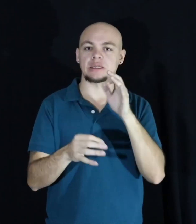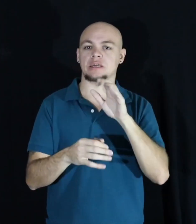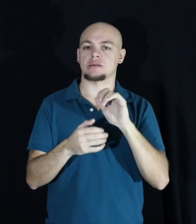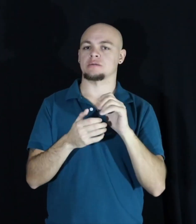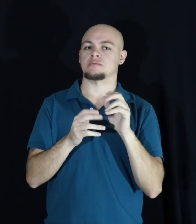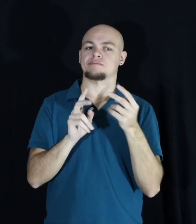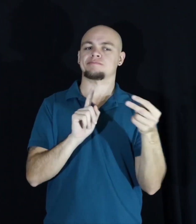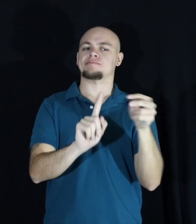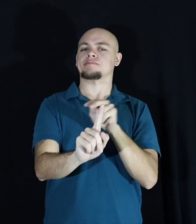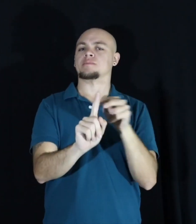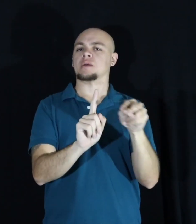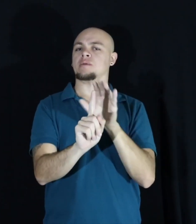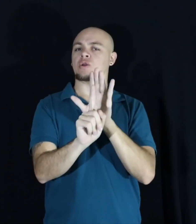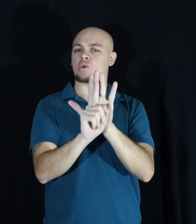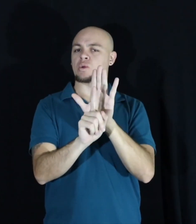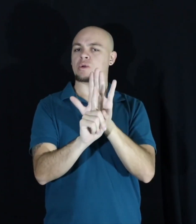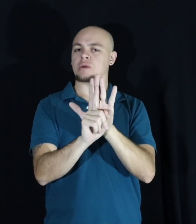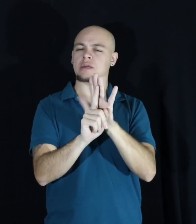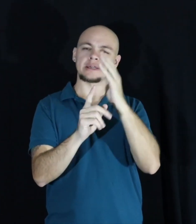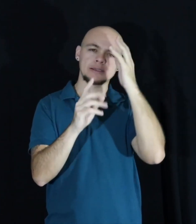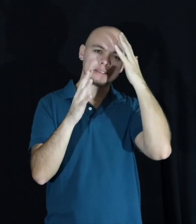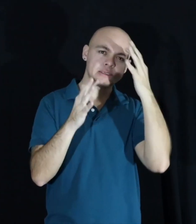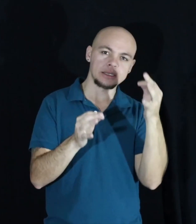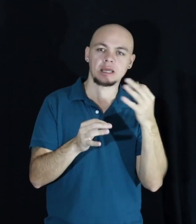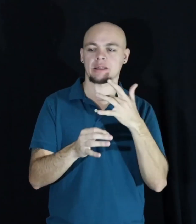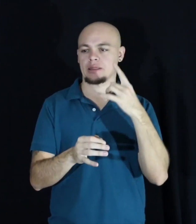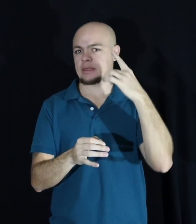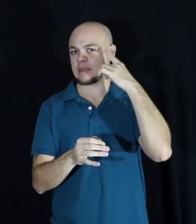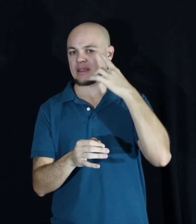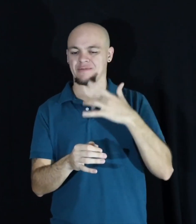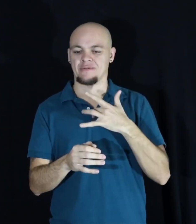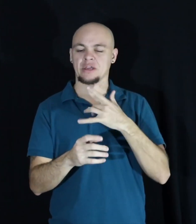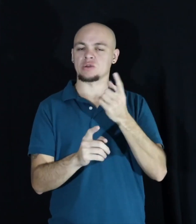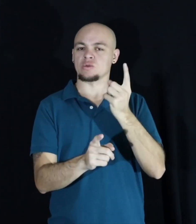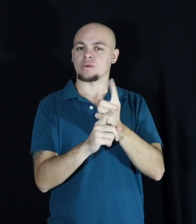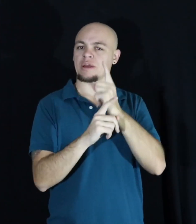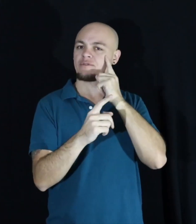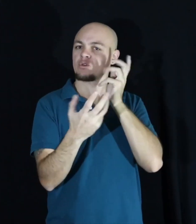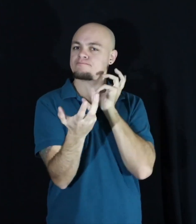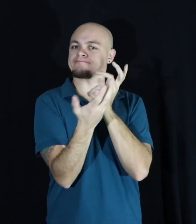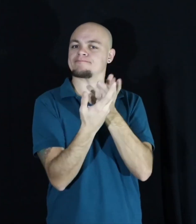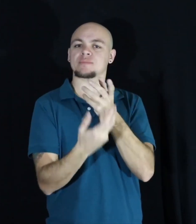perceive things, and choose and think only what feels right to you. Thank you.